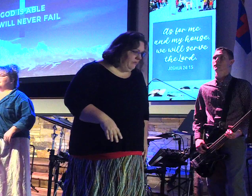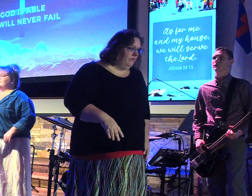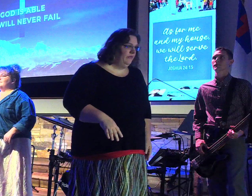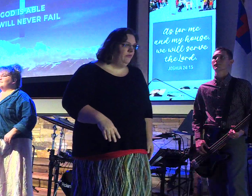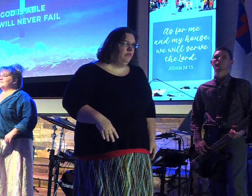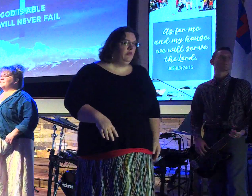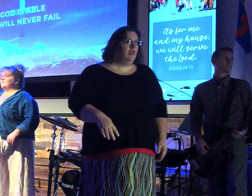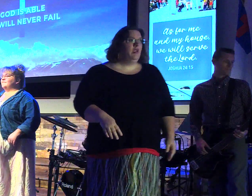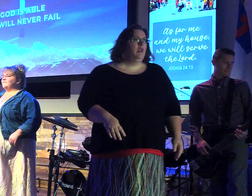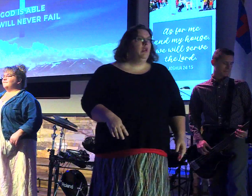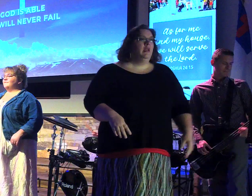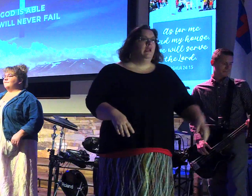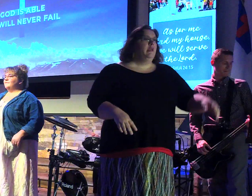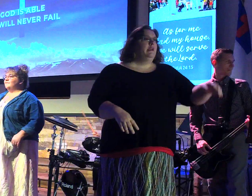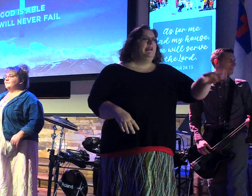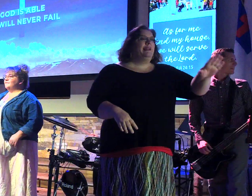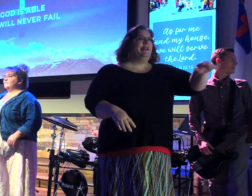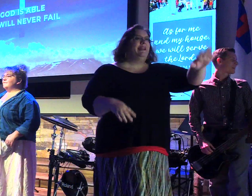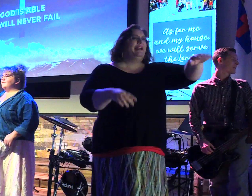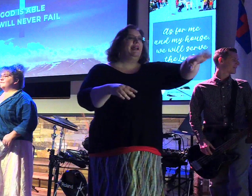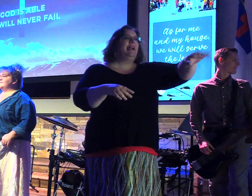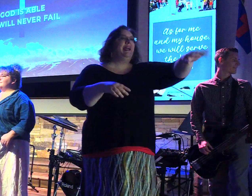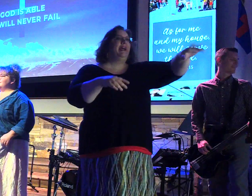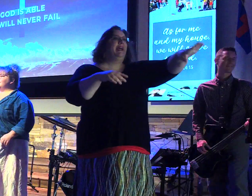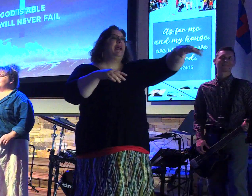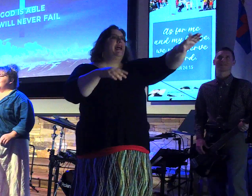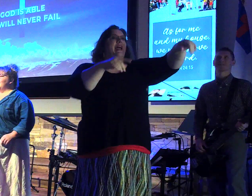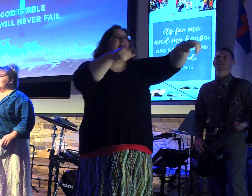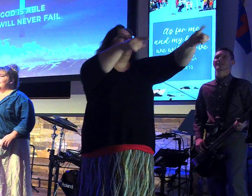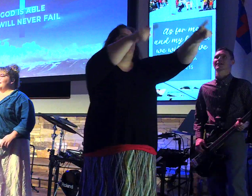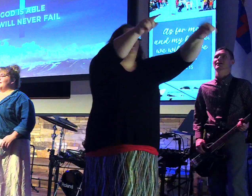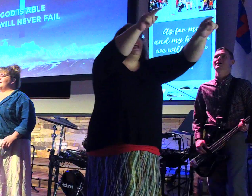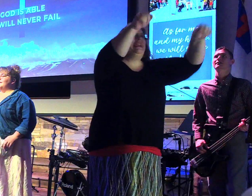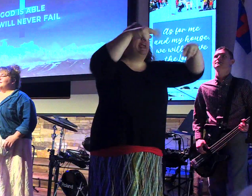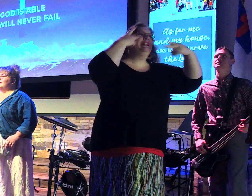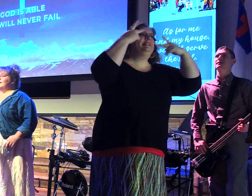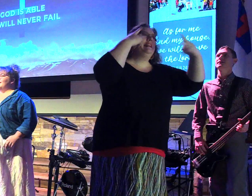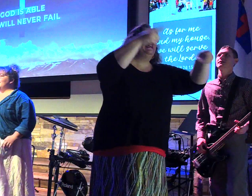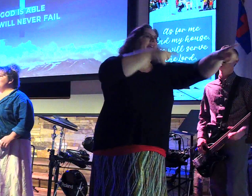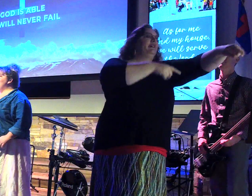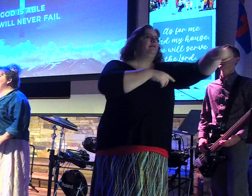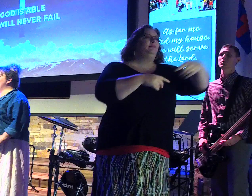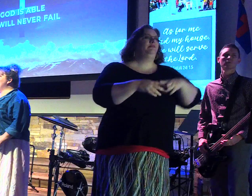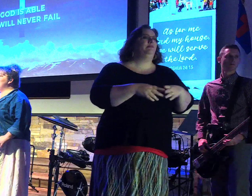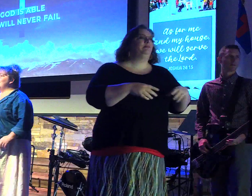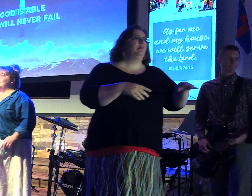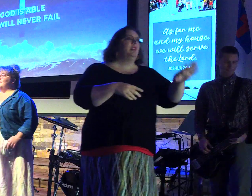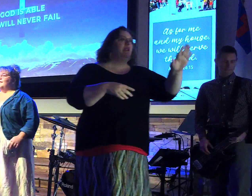Yeah.